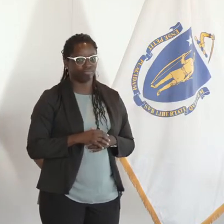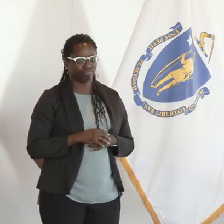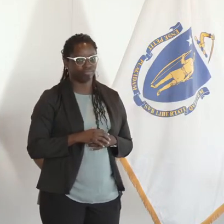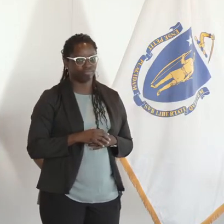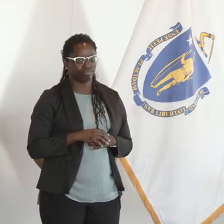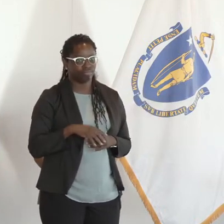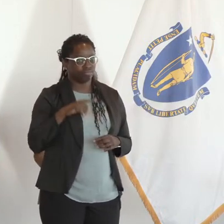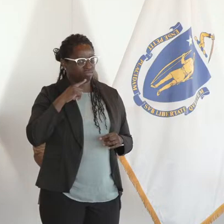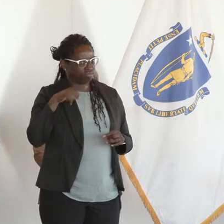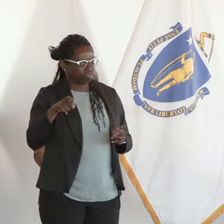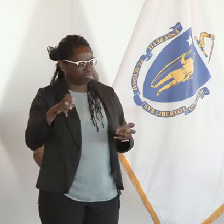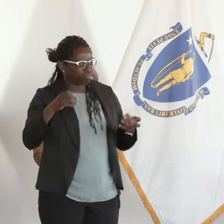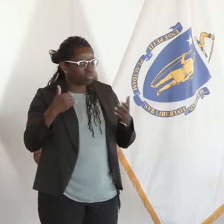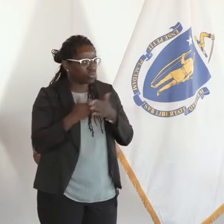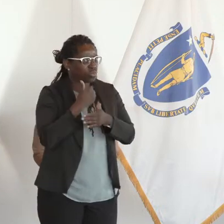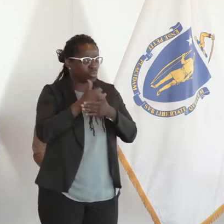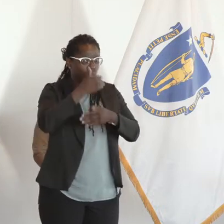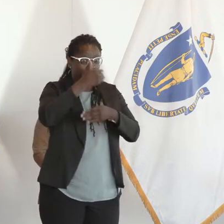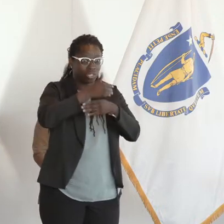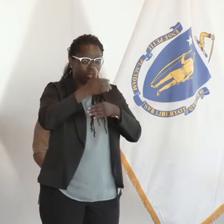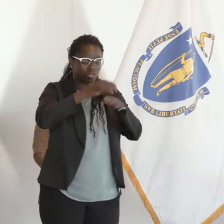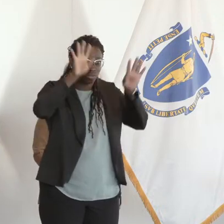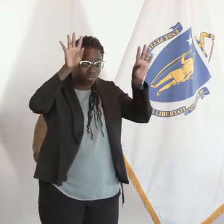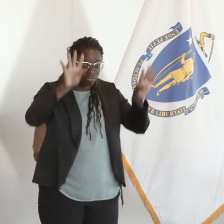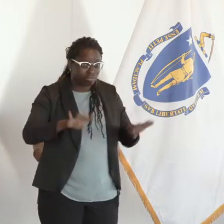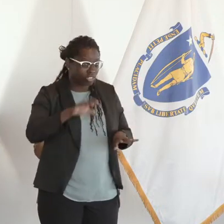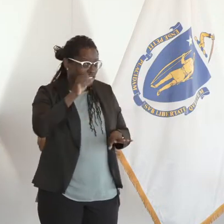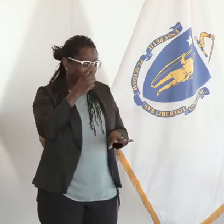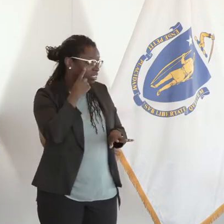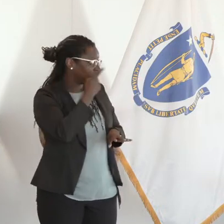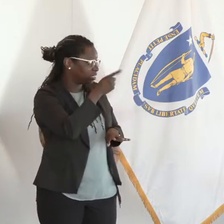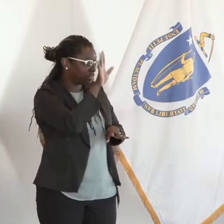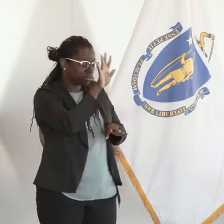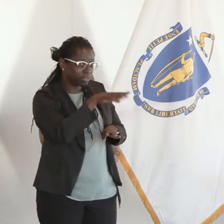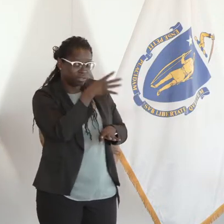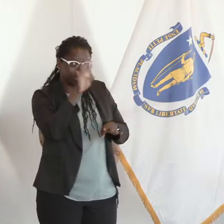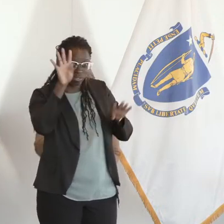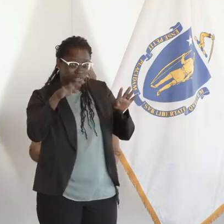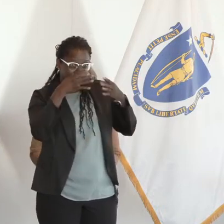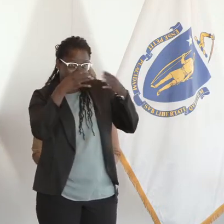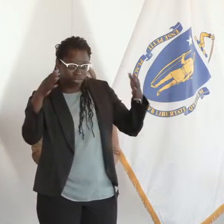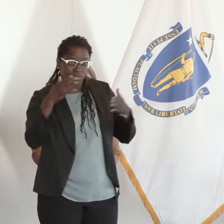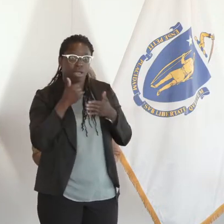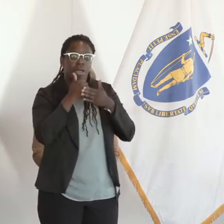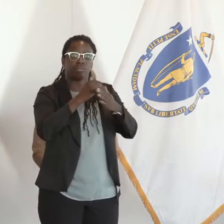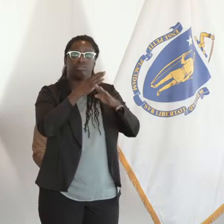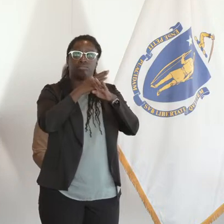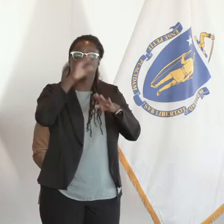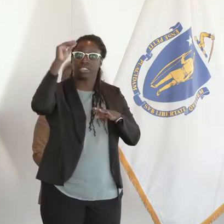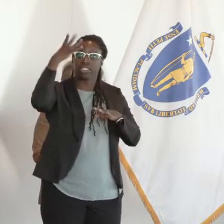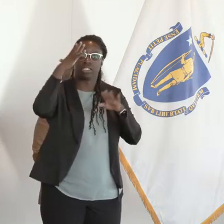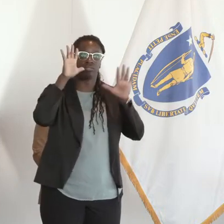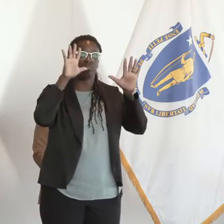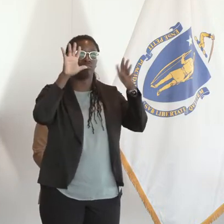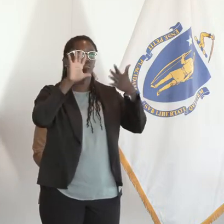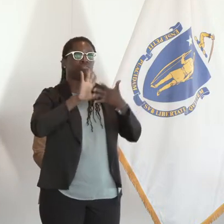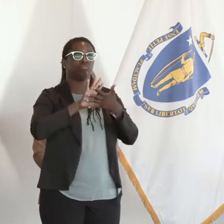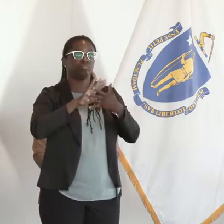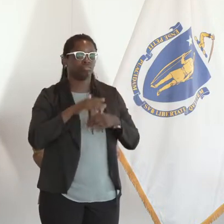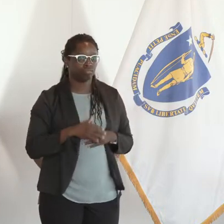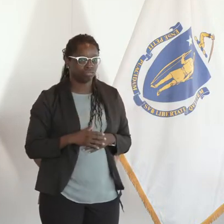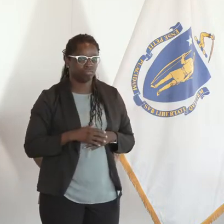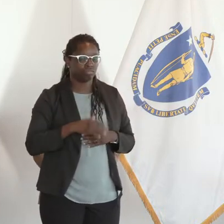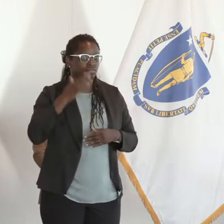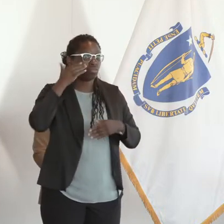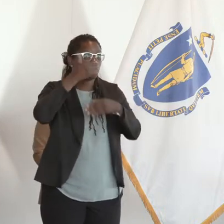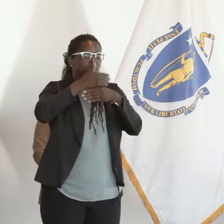shading keeps the sun's heat out in the summer, and triple glazing keeps the heat in during the winter. 23% of the building's electricity needs